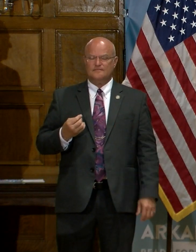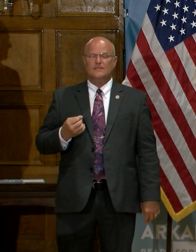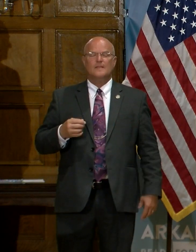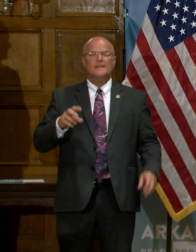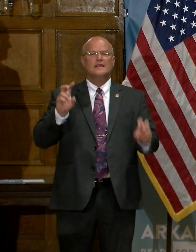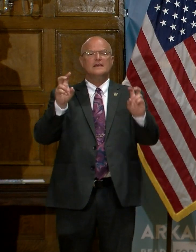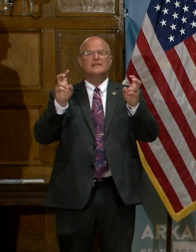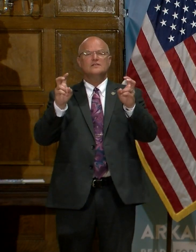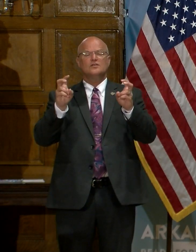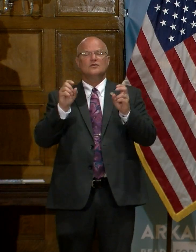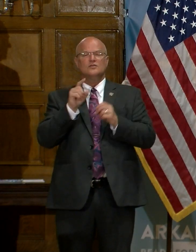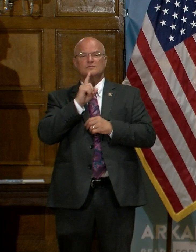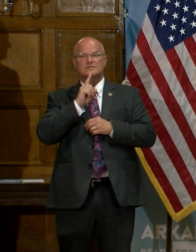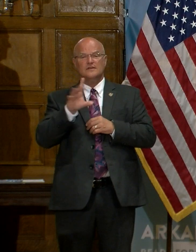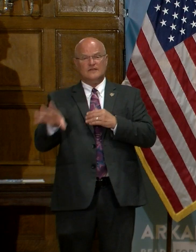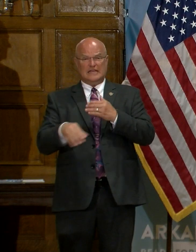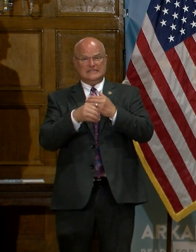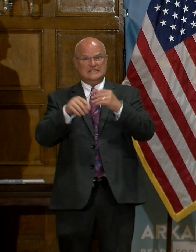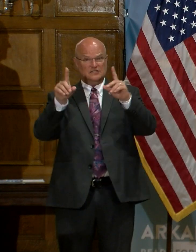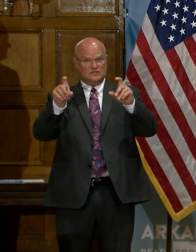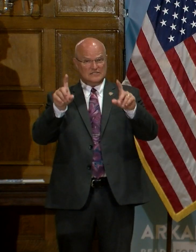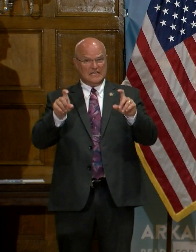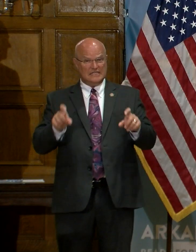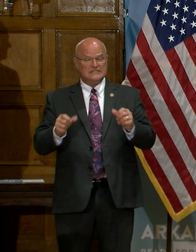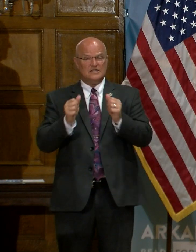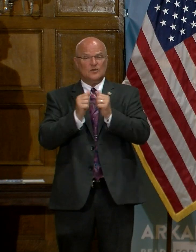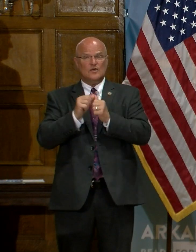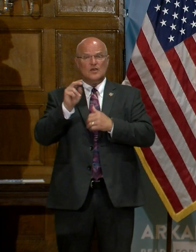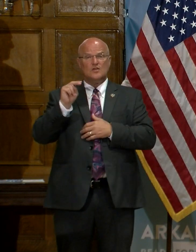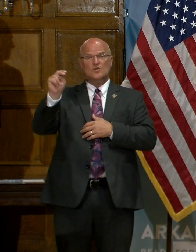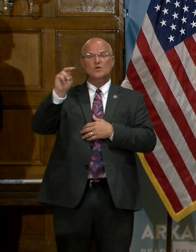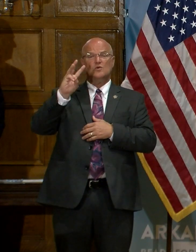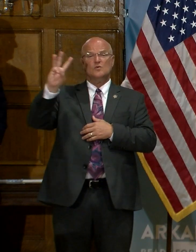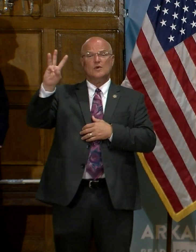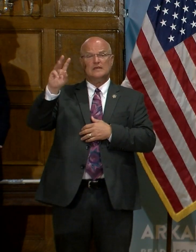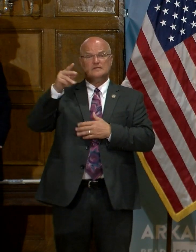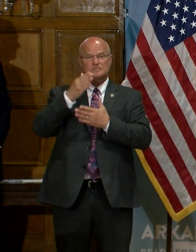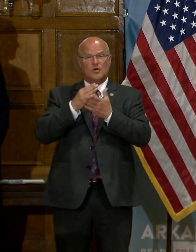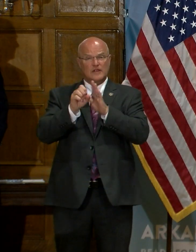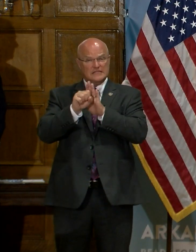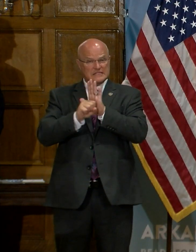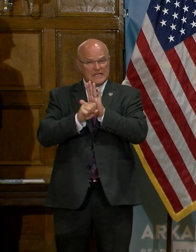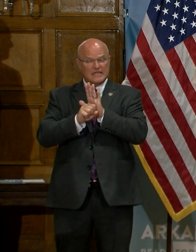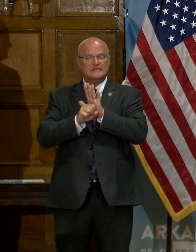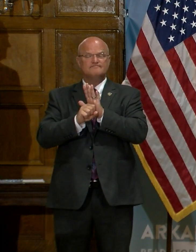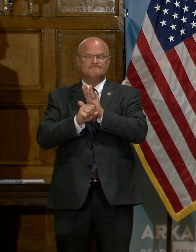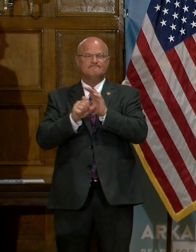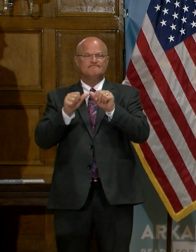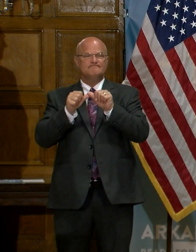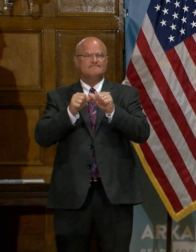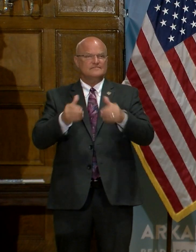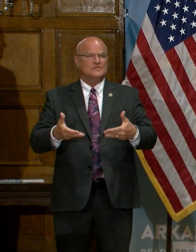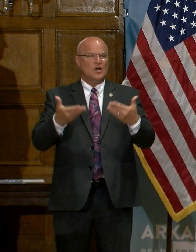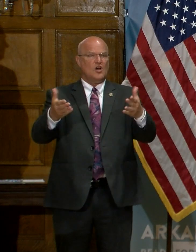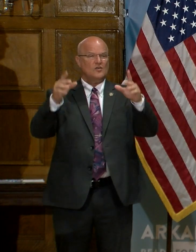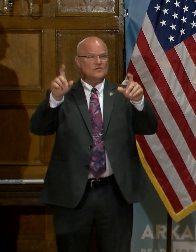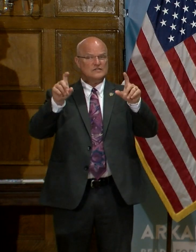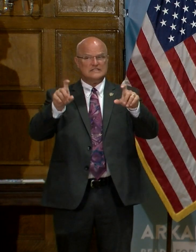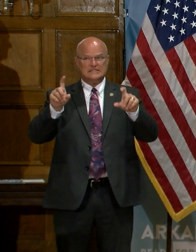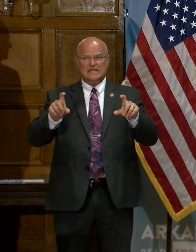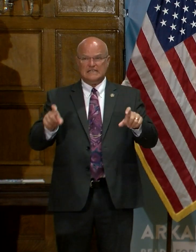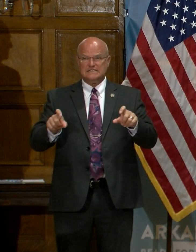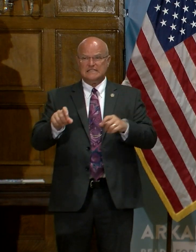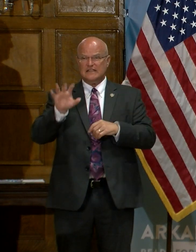In terms of additional testing in the northwest part of the state, we continue to offer